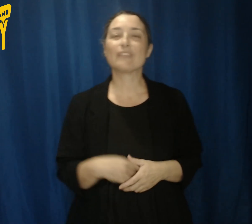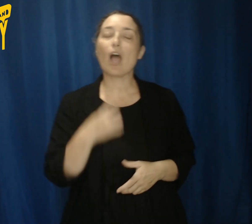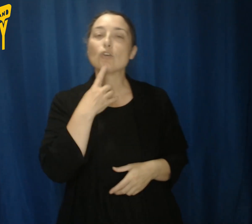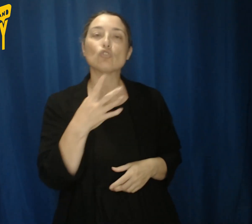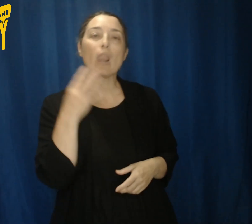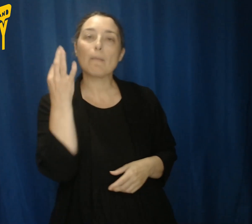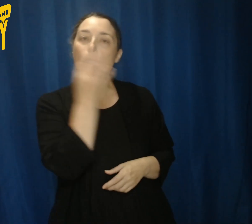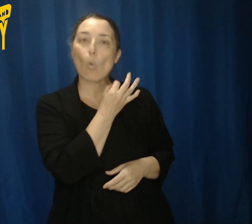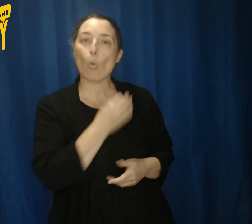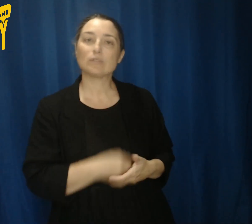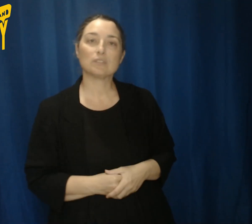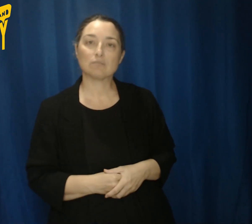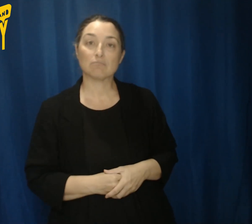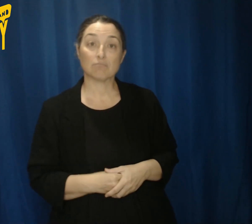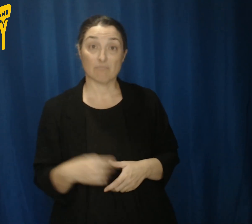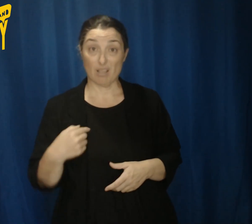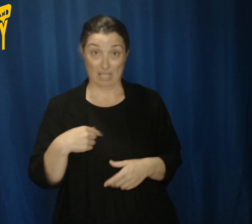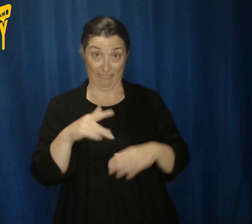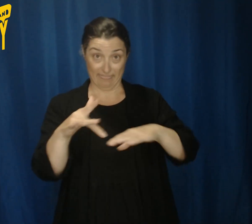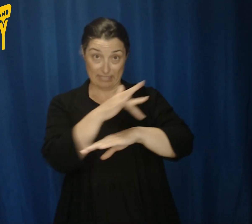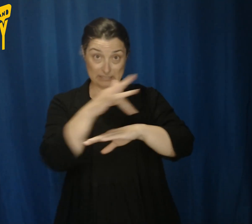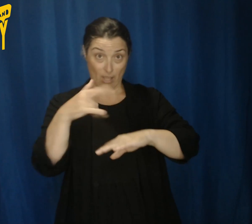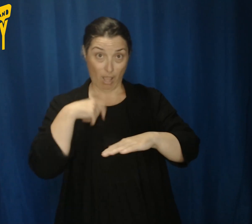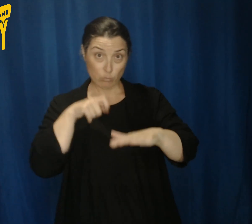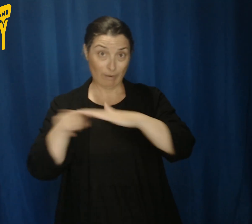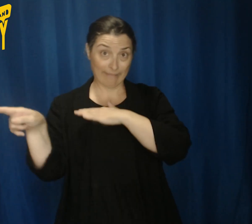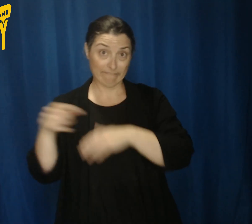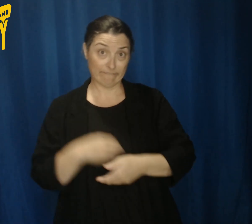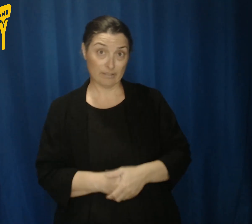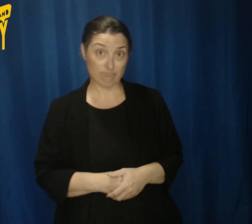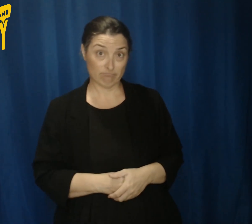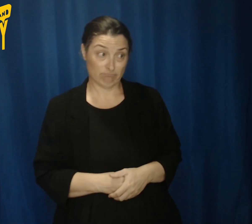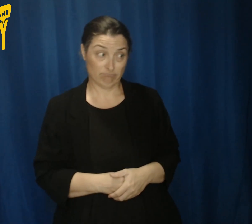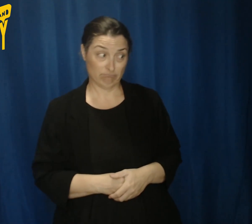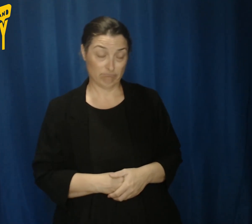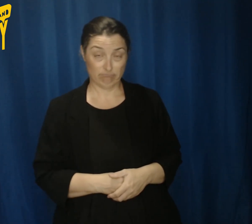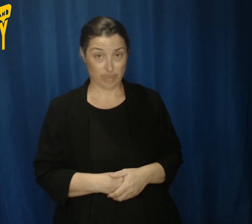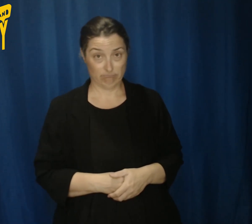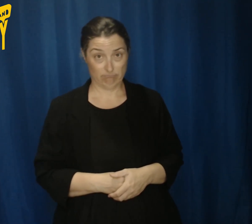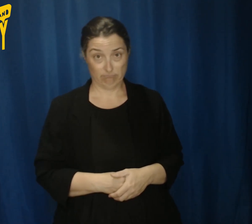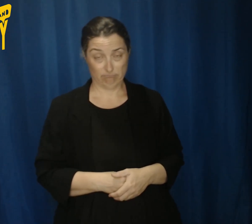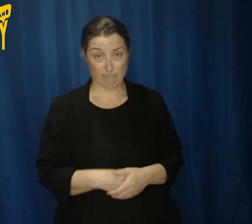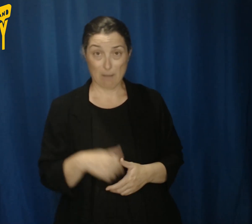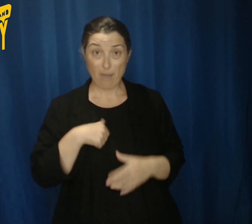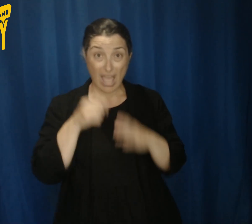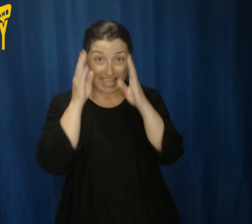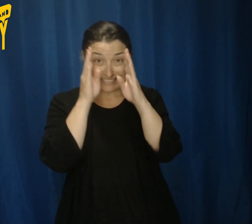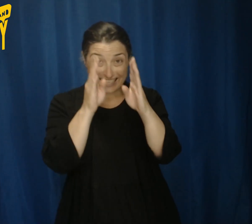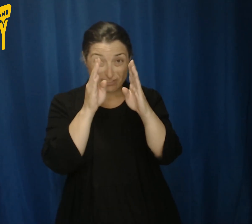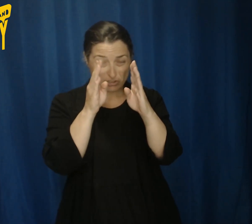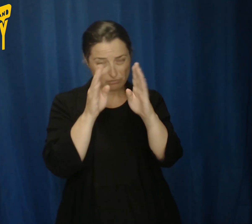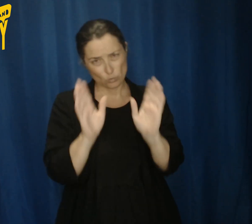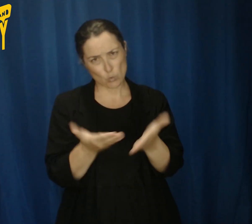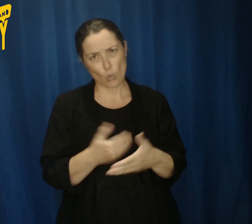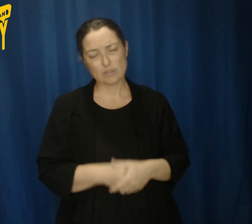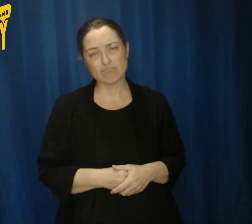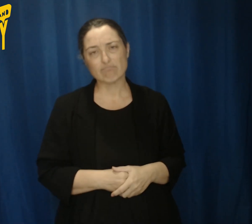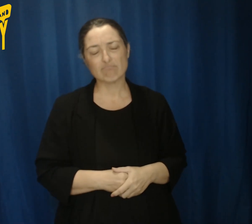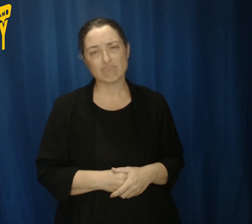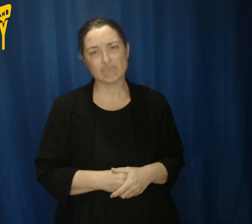leave theatres because I'm got a very short attention span, and